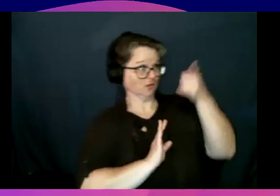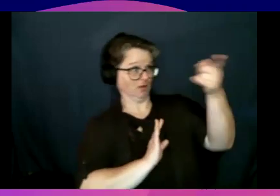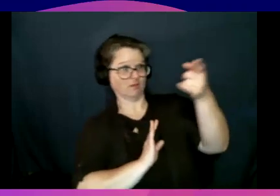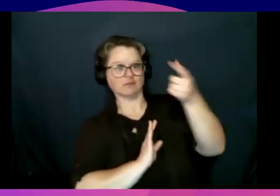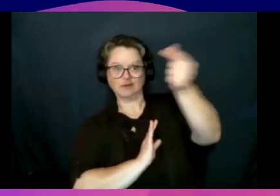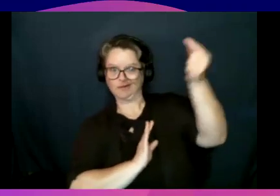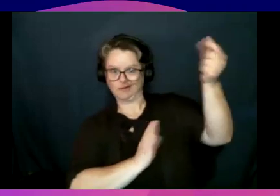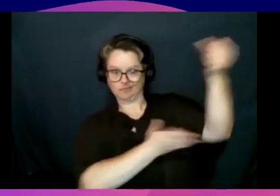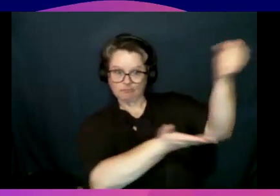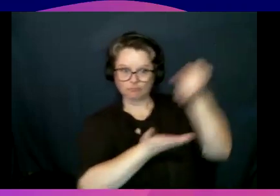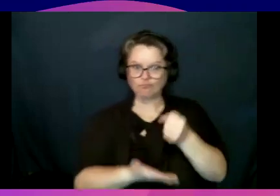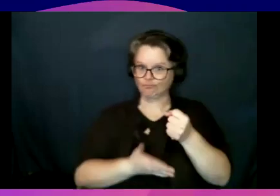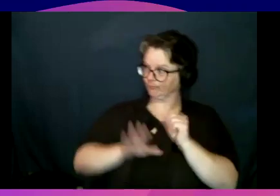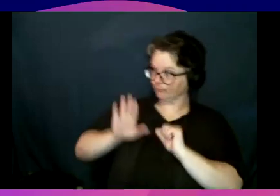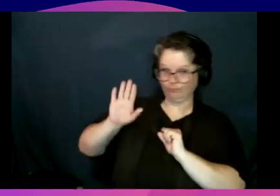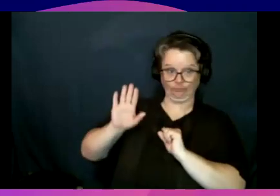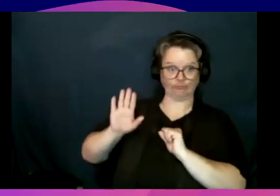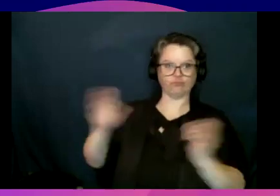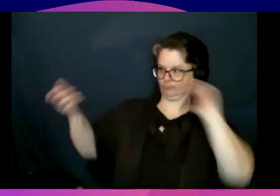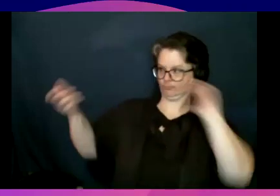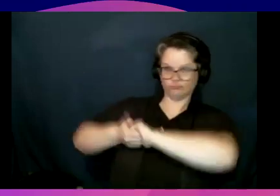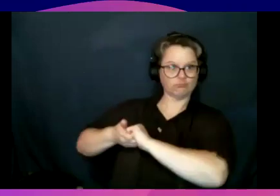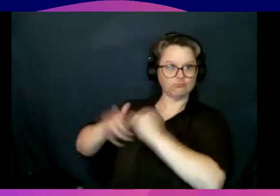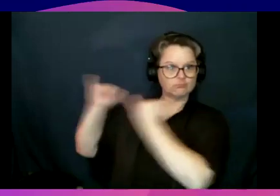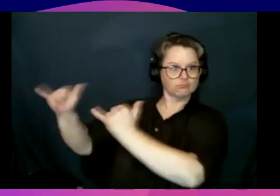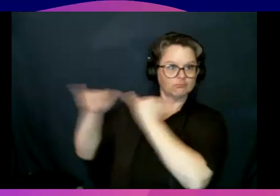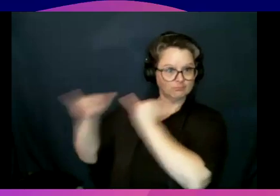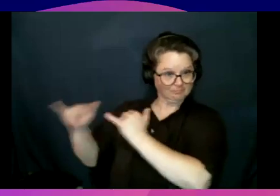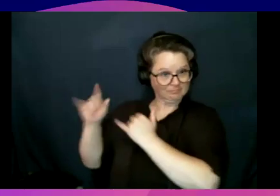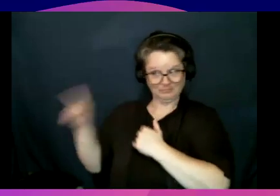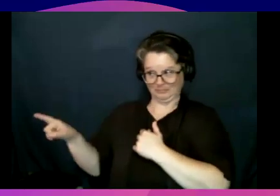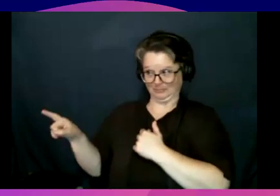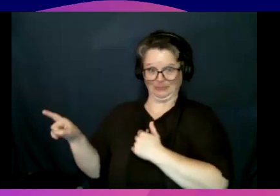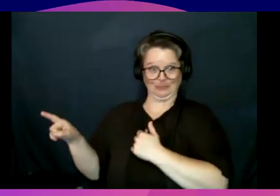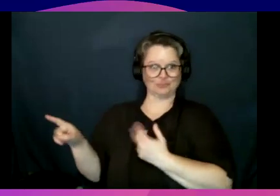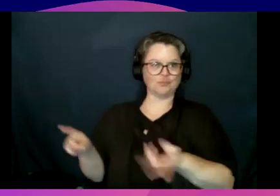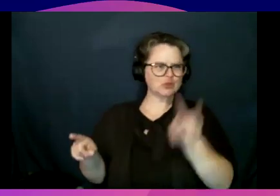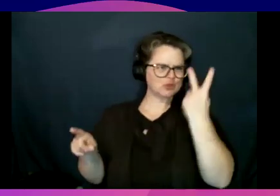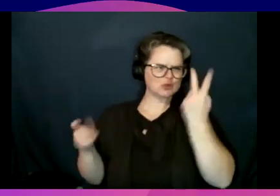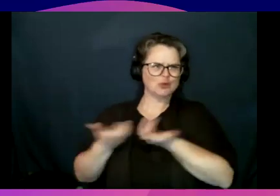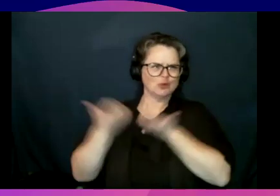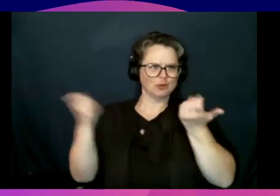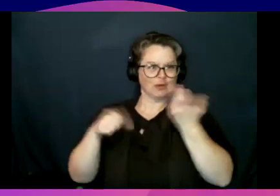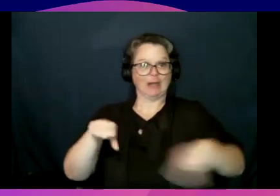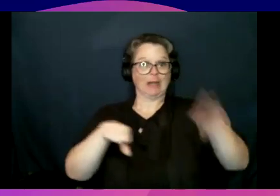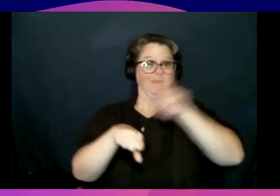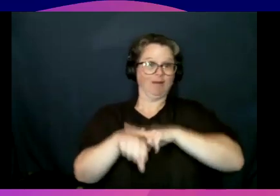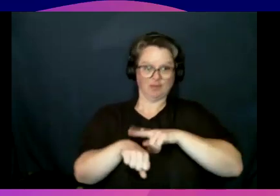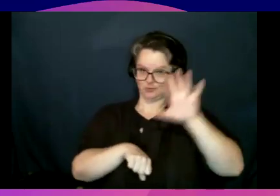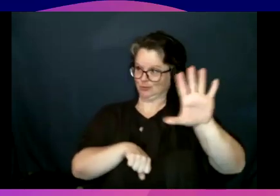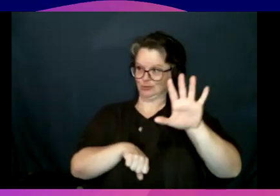and not overlap and not compete and not create that weird animosity between two national organizations that is completely